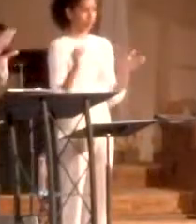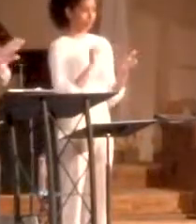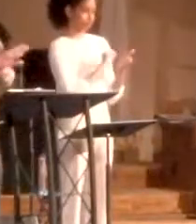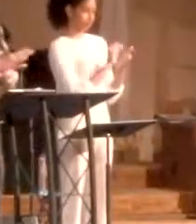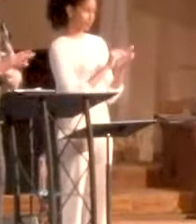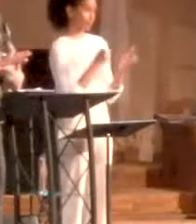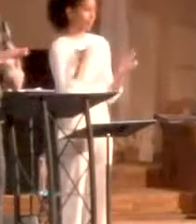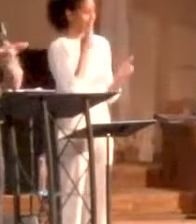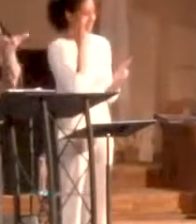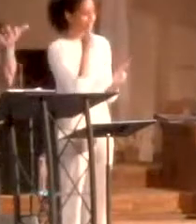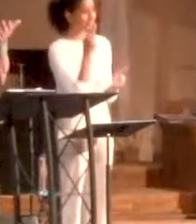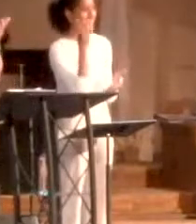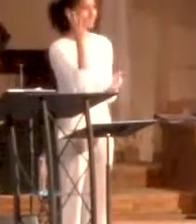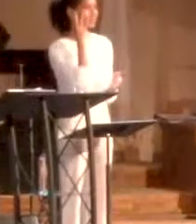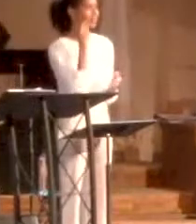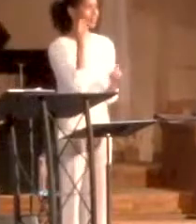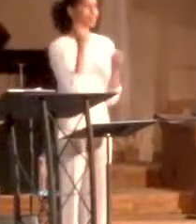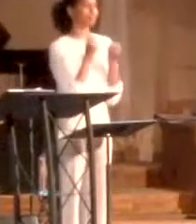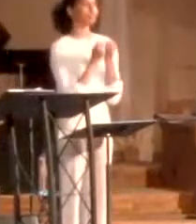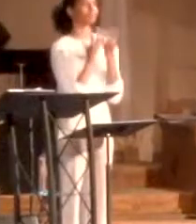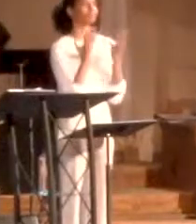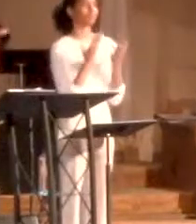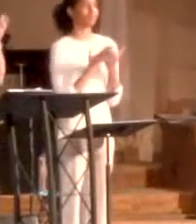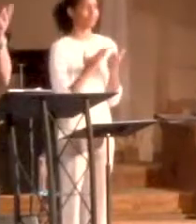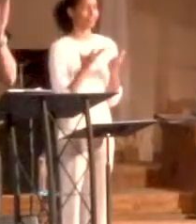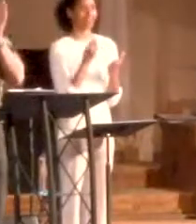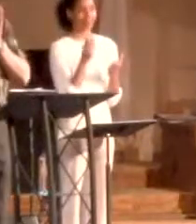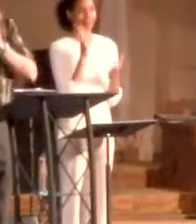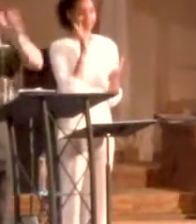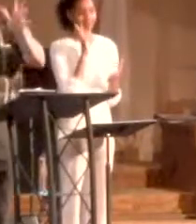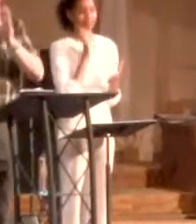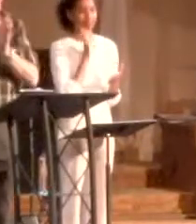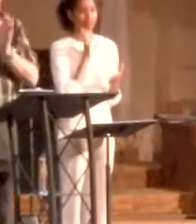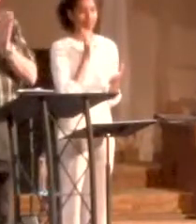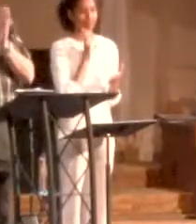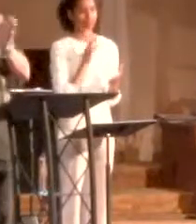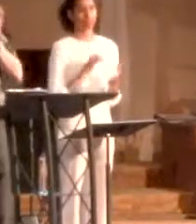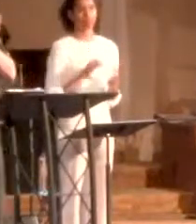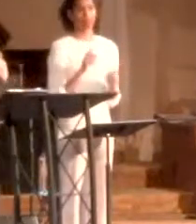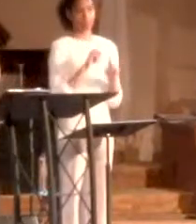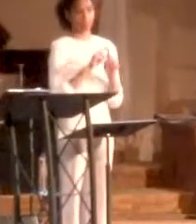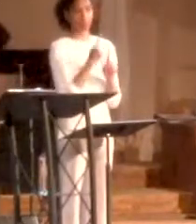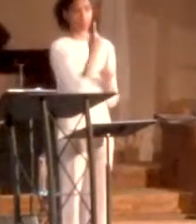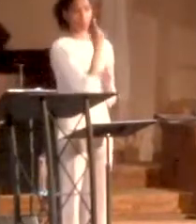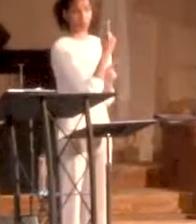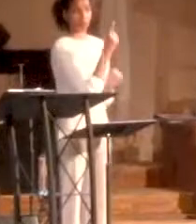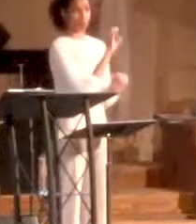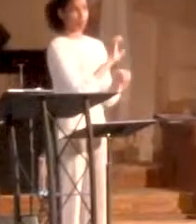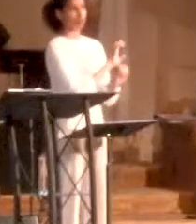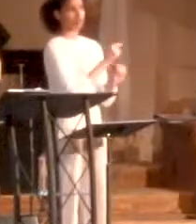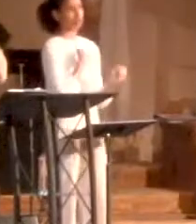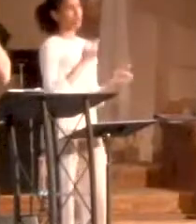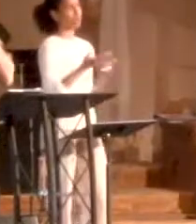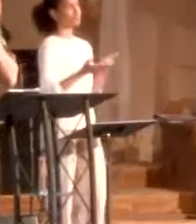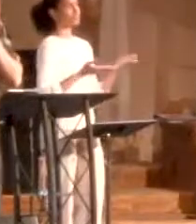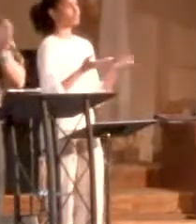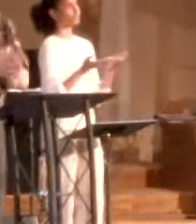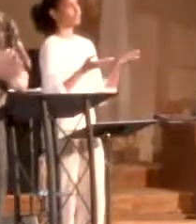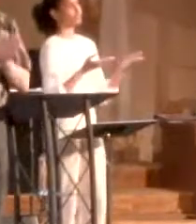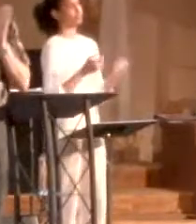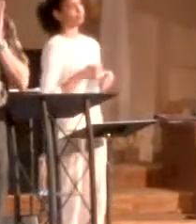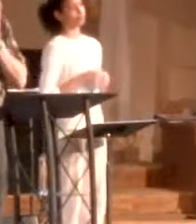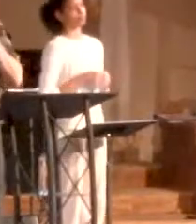experienced many, and it's sad. But in one congregation I served,